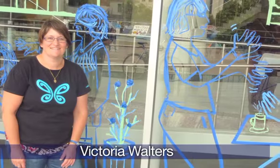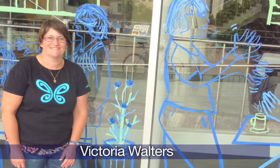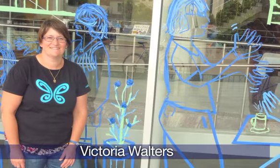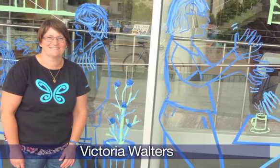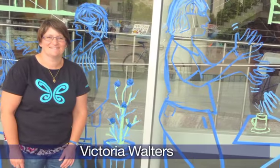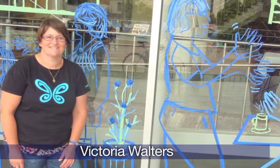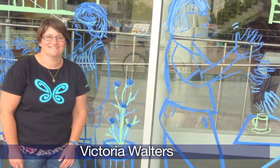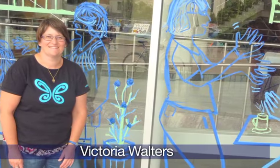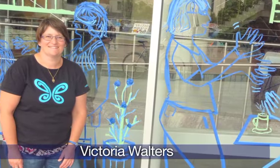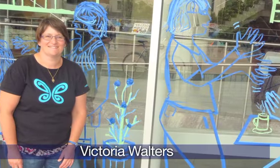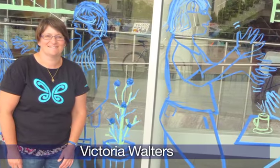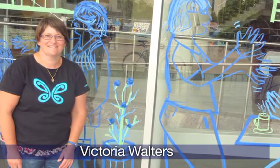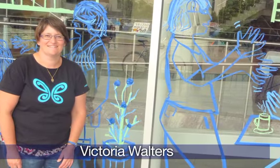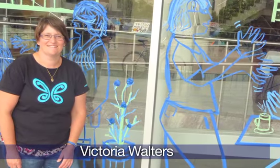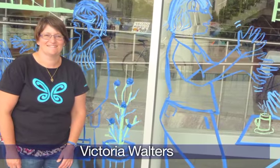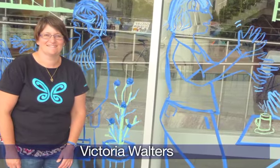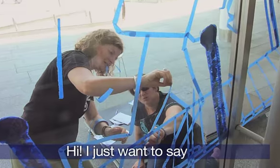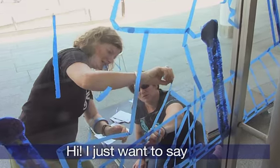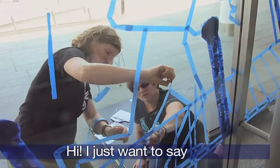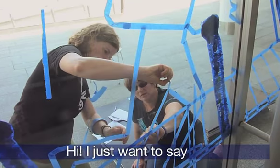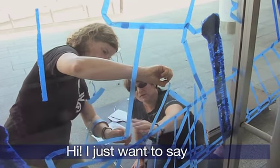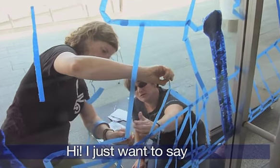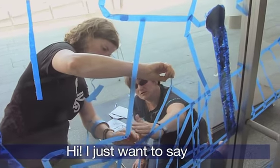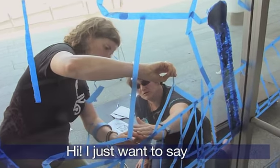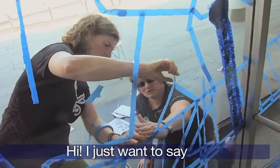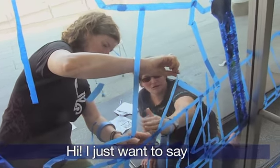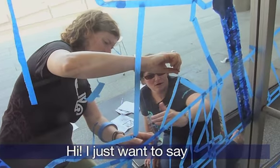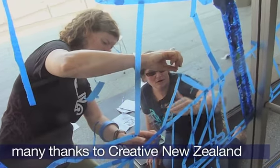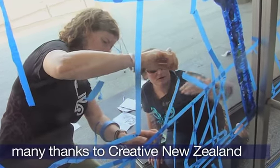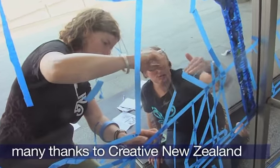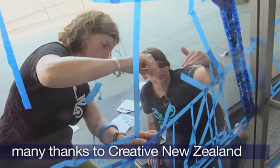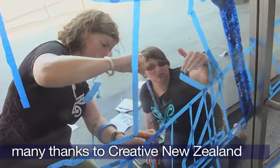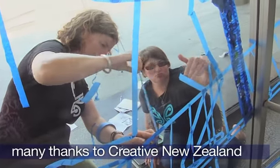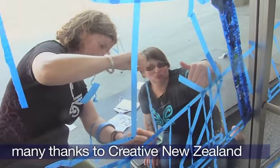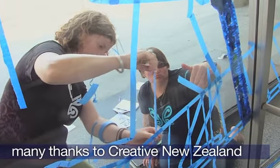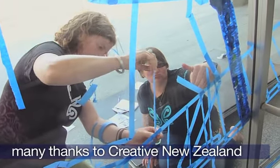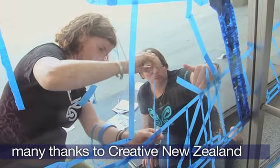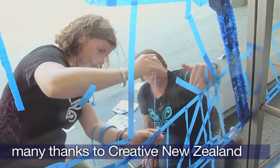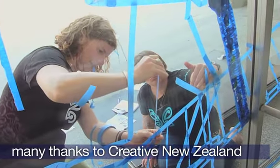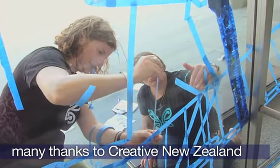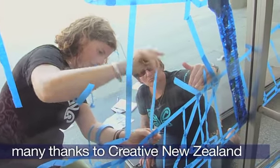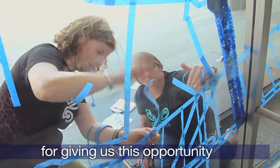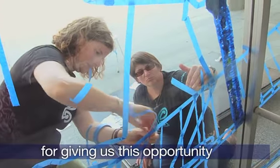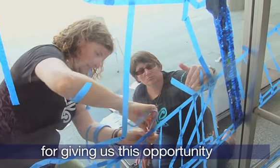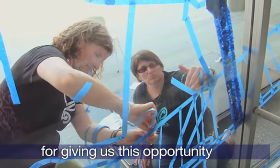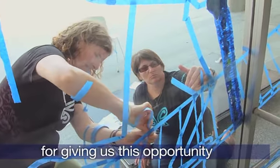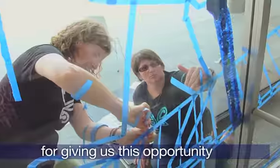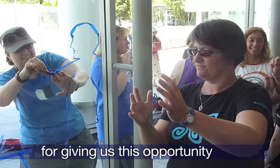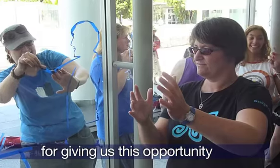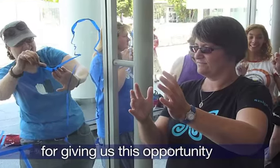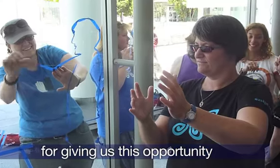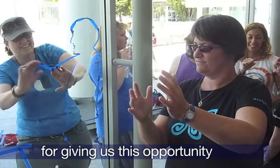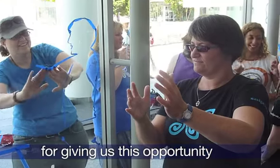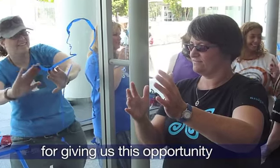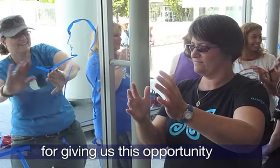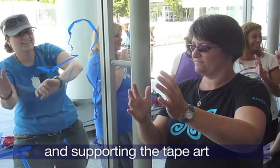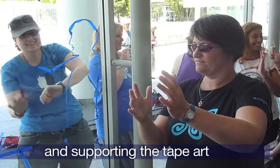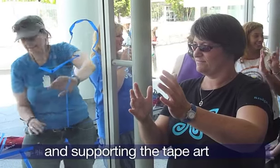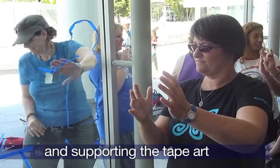Hi, I just want to say many thanks to Creative New Zealand, really, for giving this opportunity and supporting